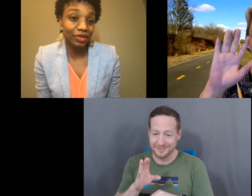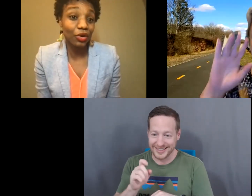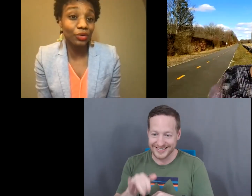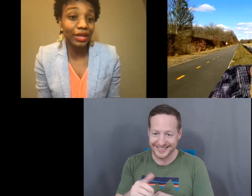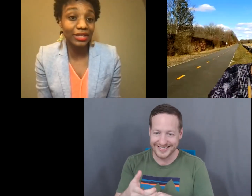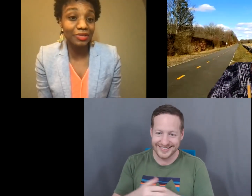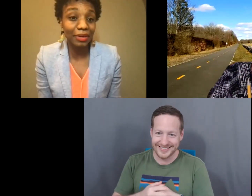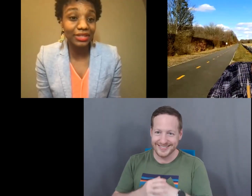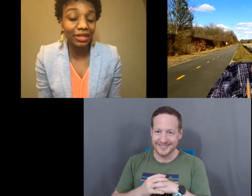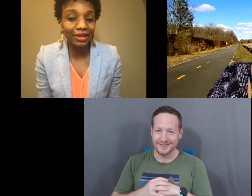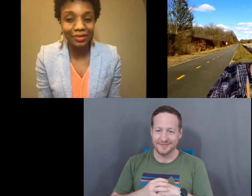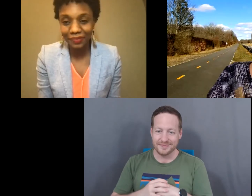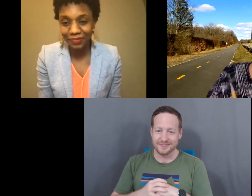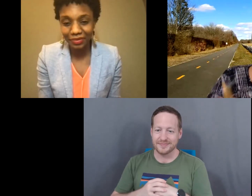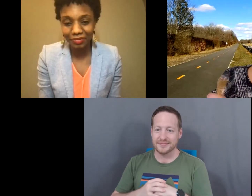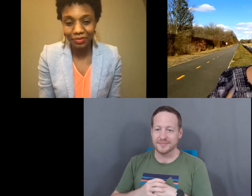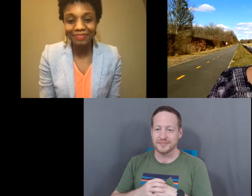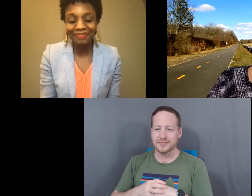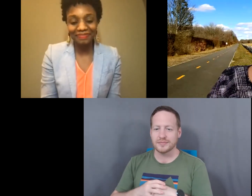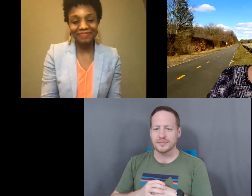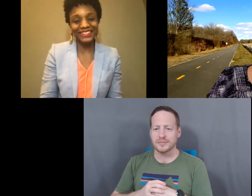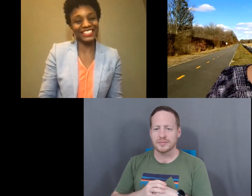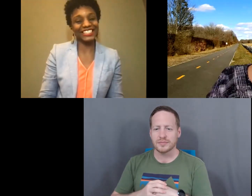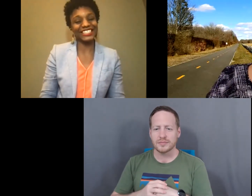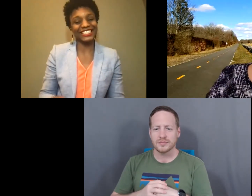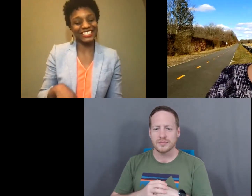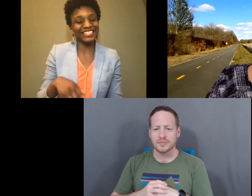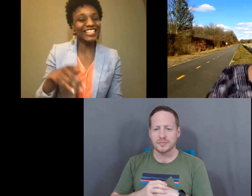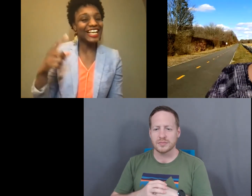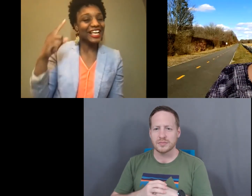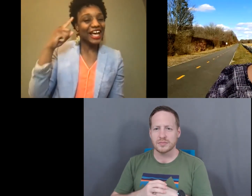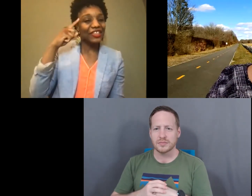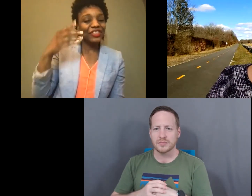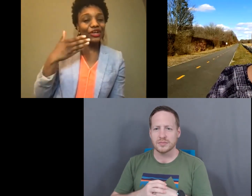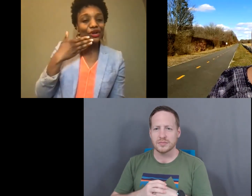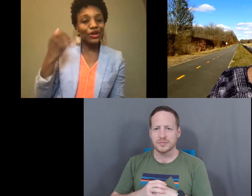Oh, yes, Betsy. I think it would be a good idea.